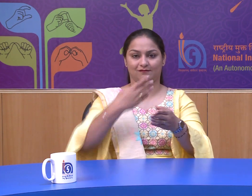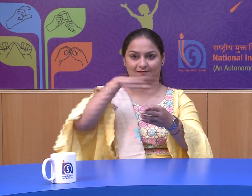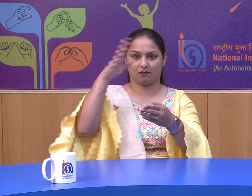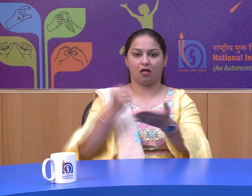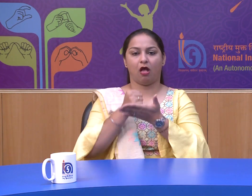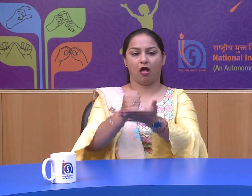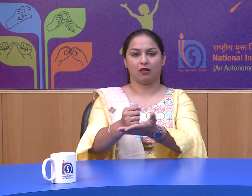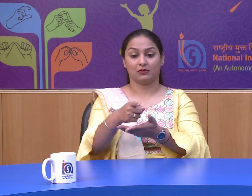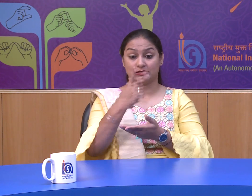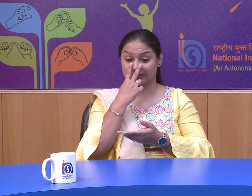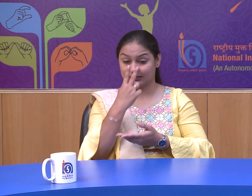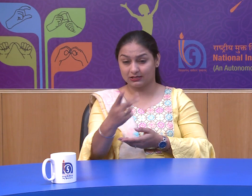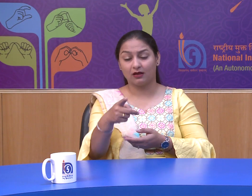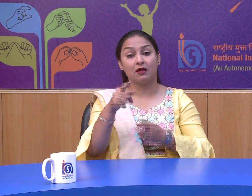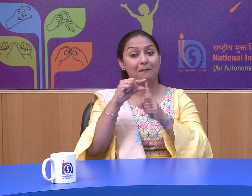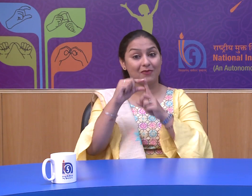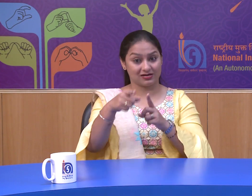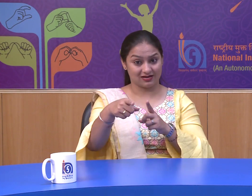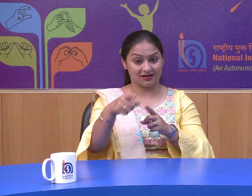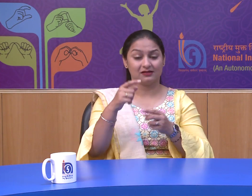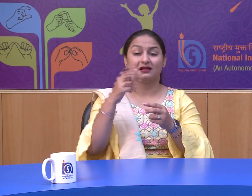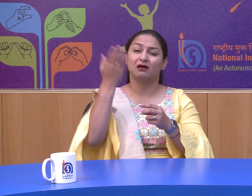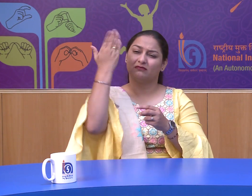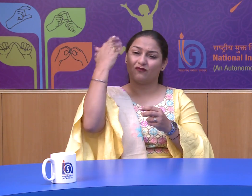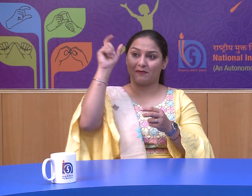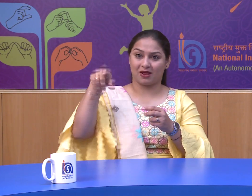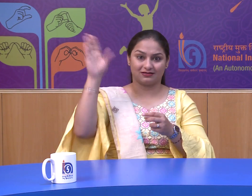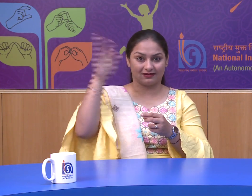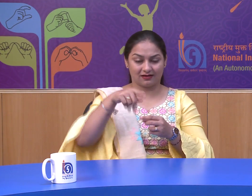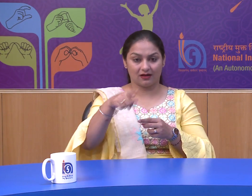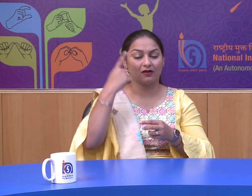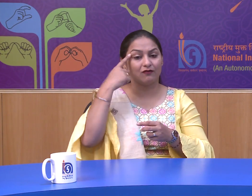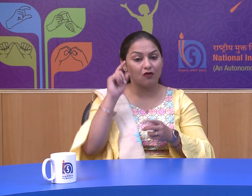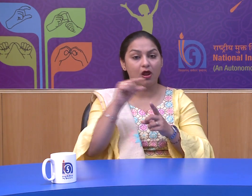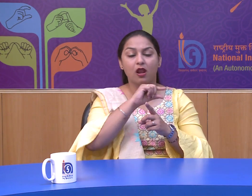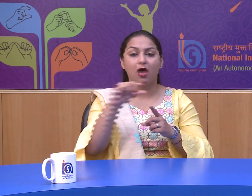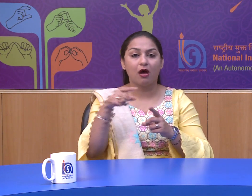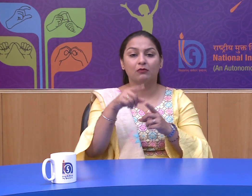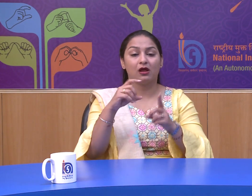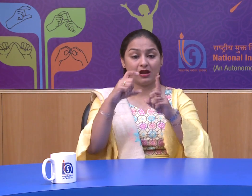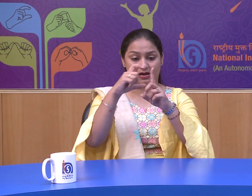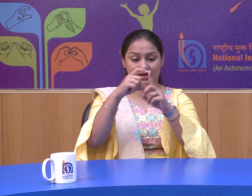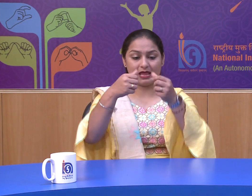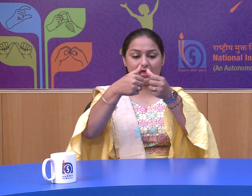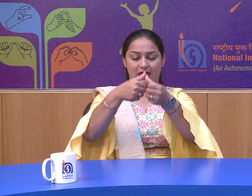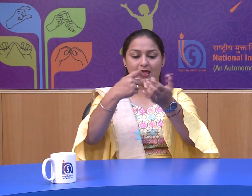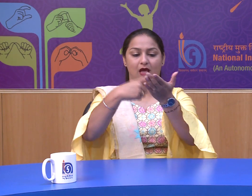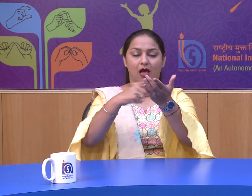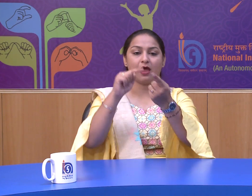seems that the Persian invaders Darius entered in India